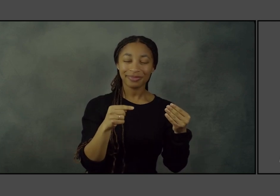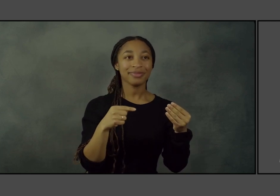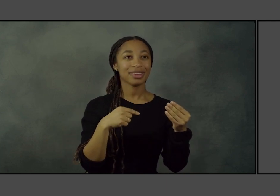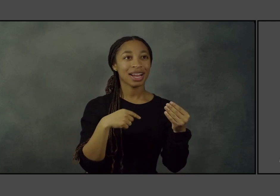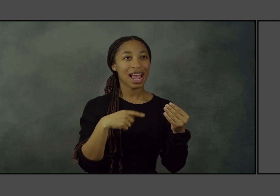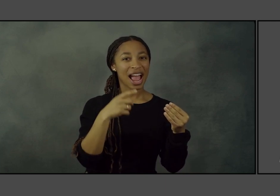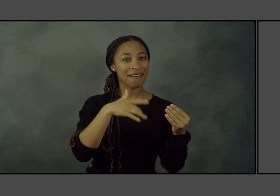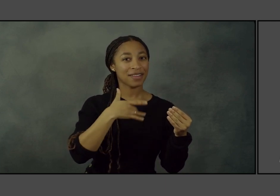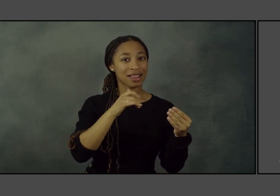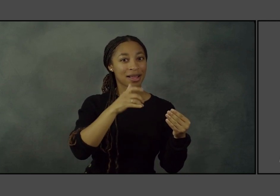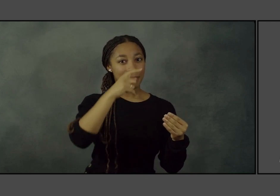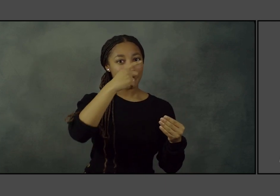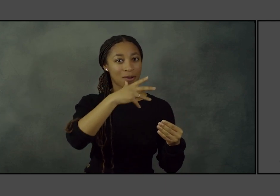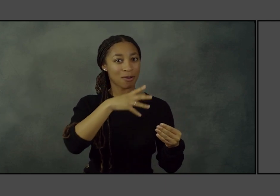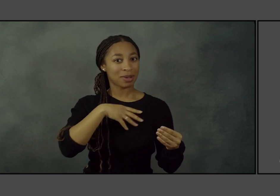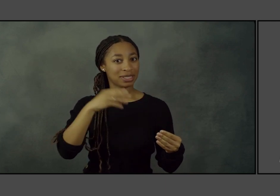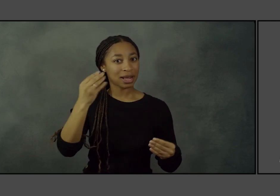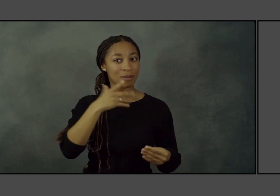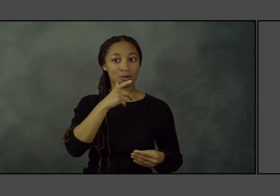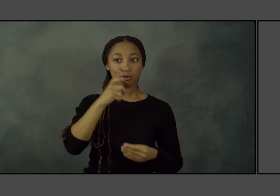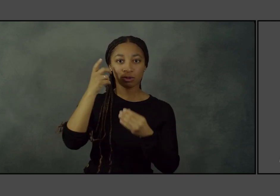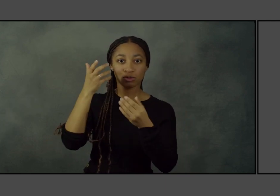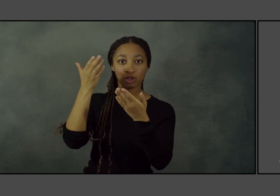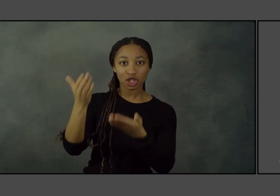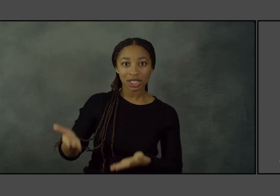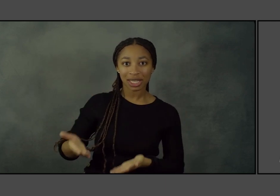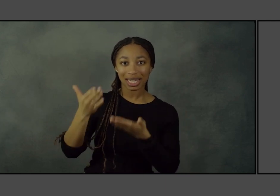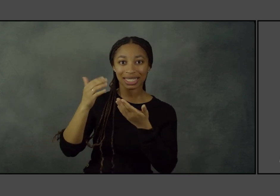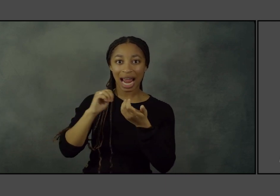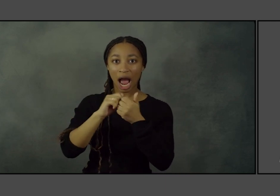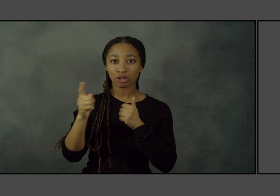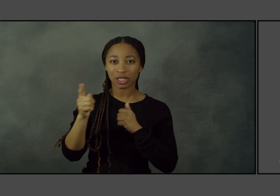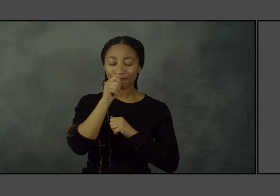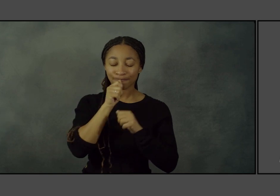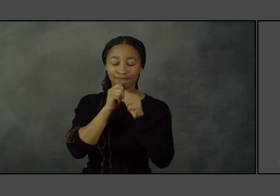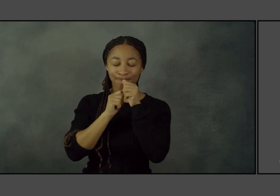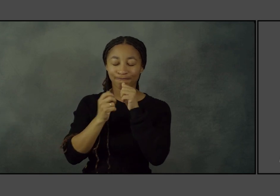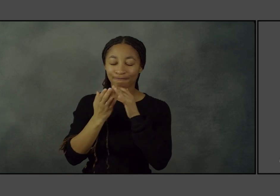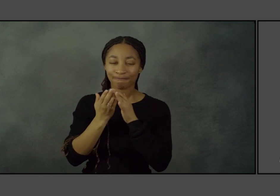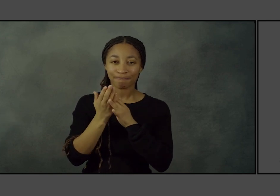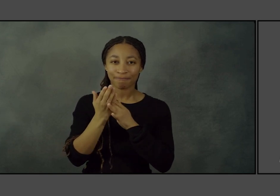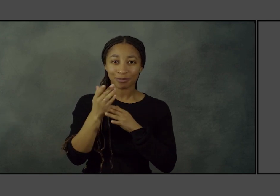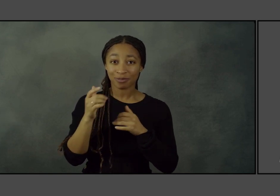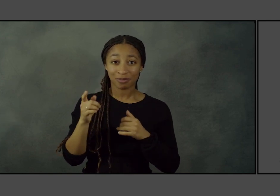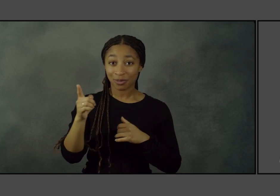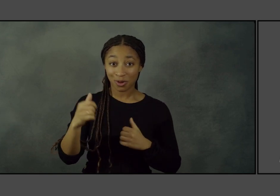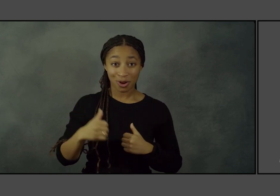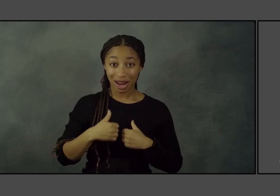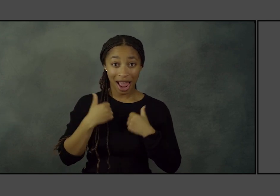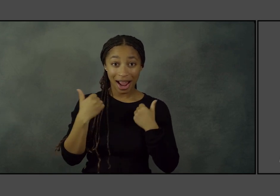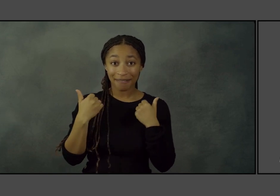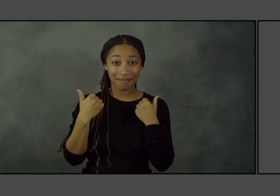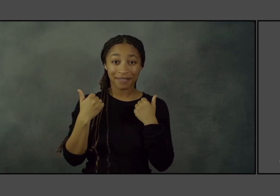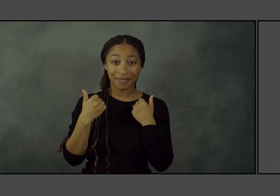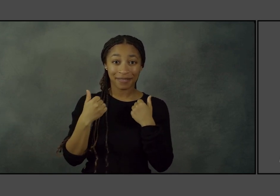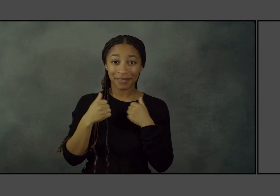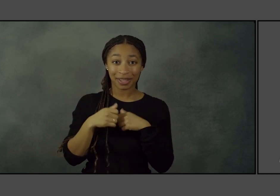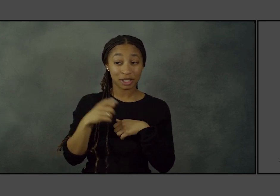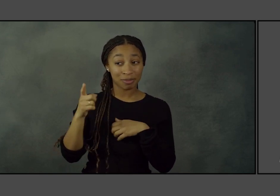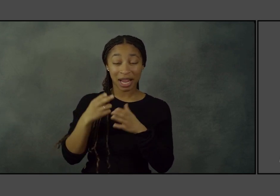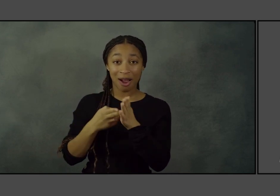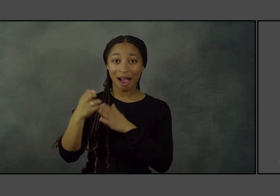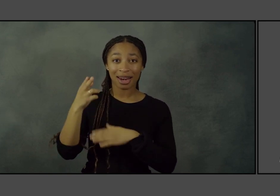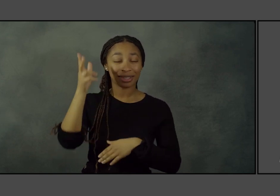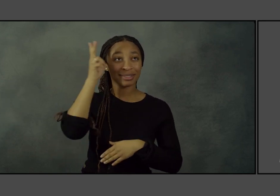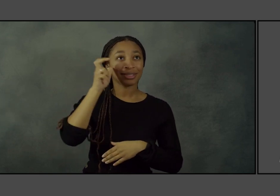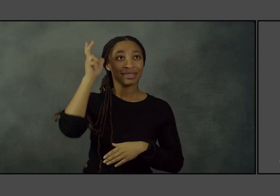through this life and in the truest voice possible. And that never gets old